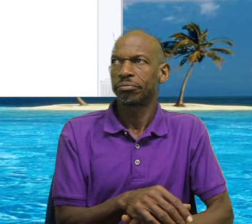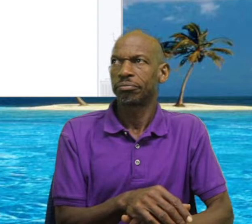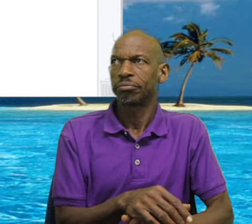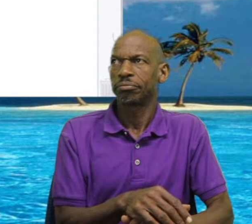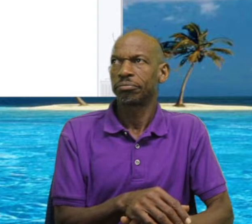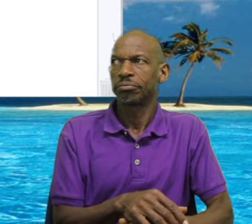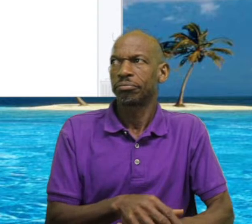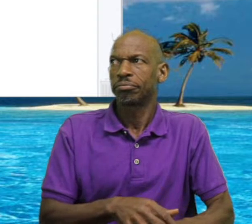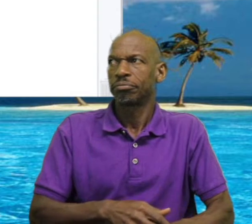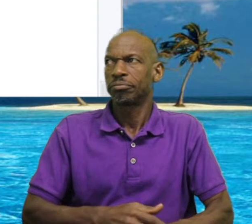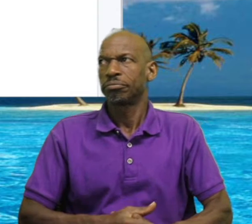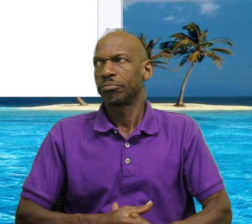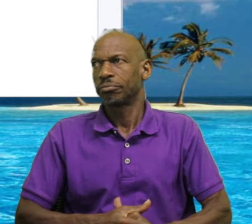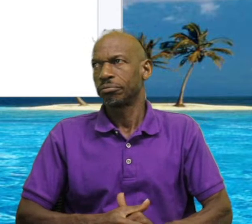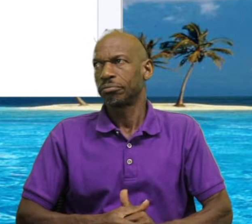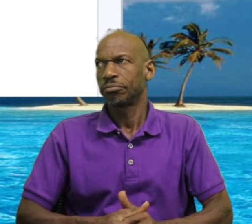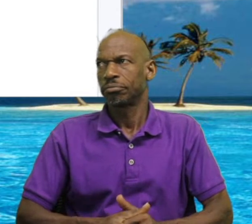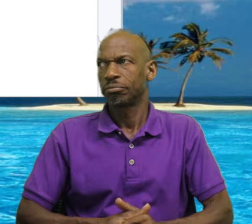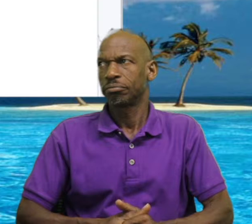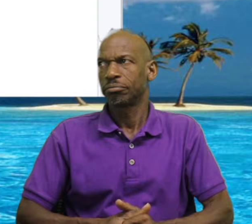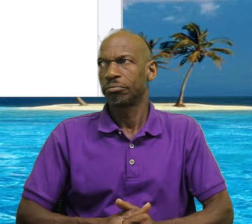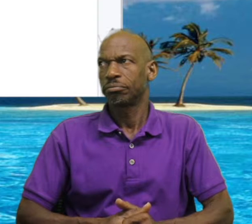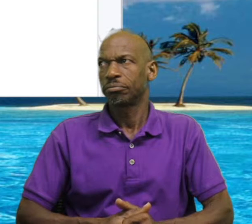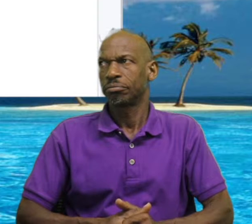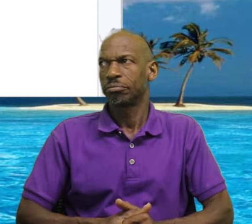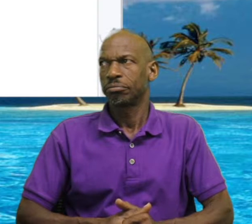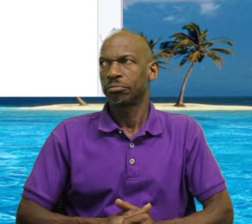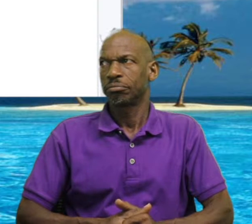excuse me, are